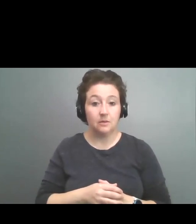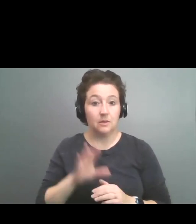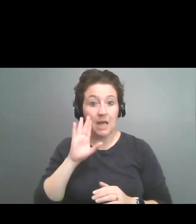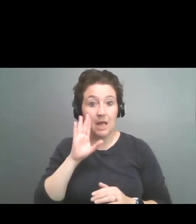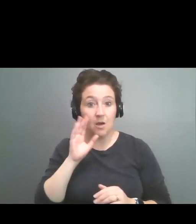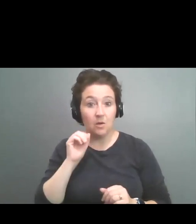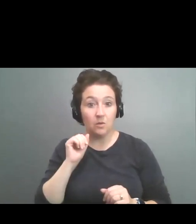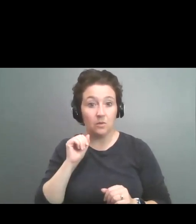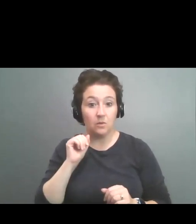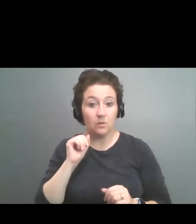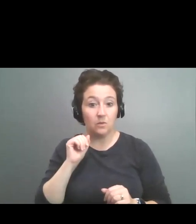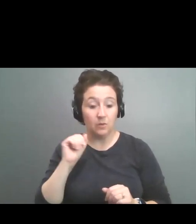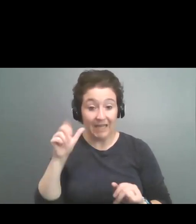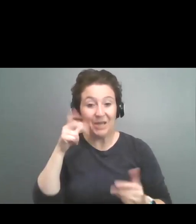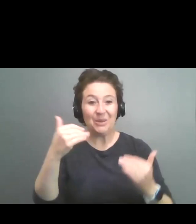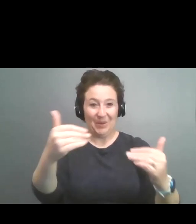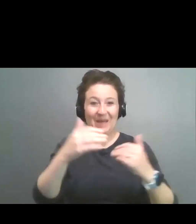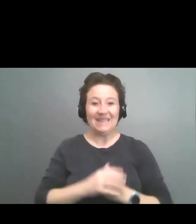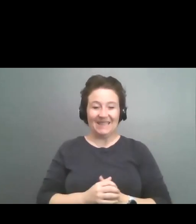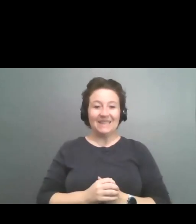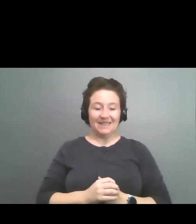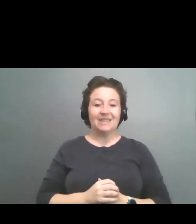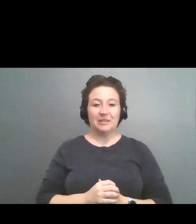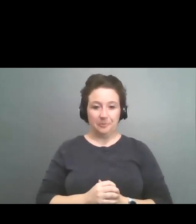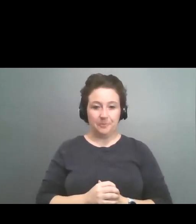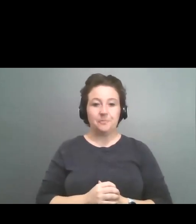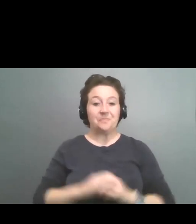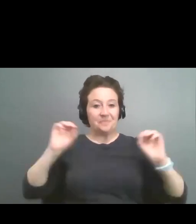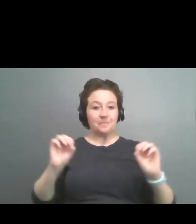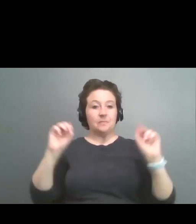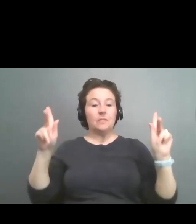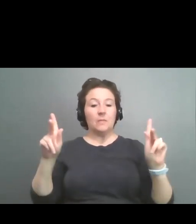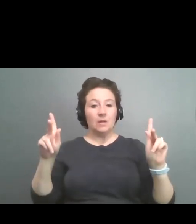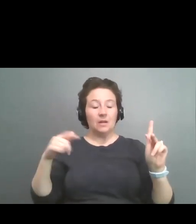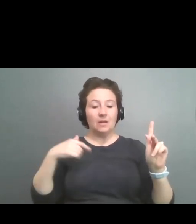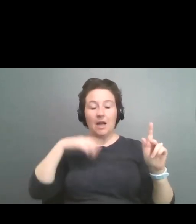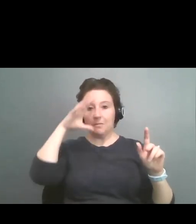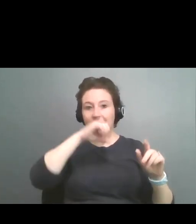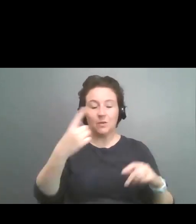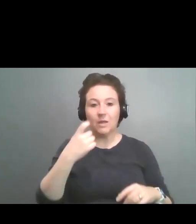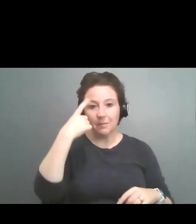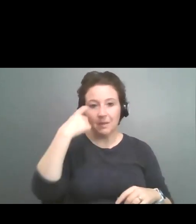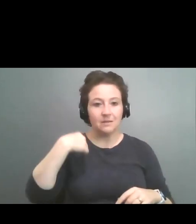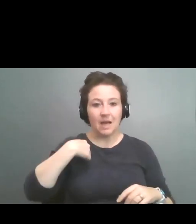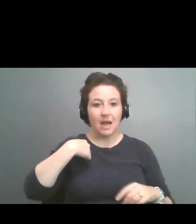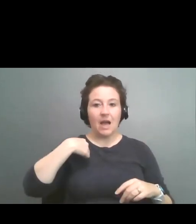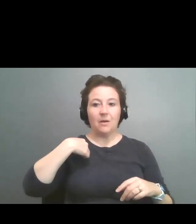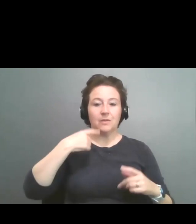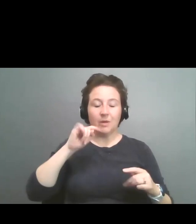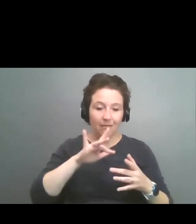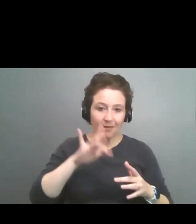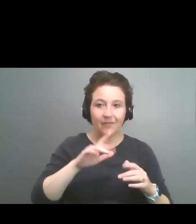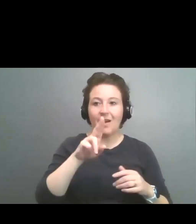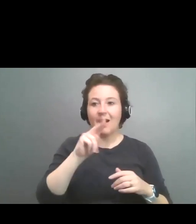Hello. We can hear you. Go ahead, Karen. Okay, I missed the question because I was unmuting.